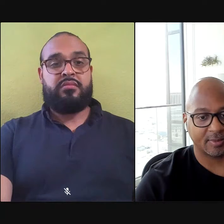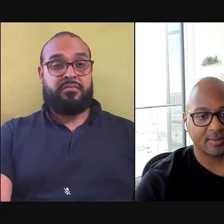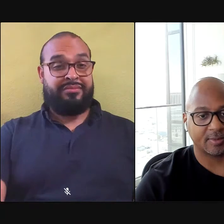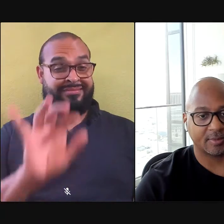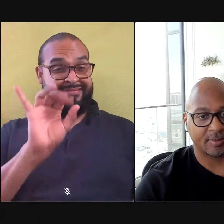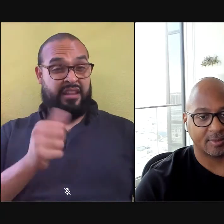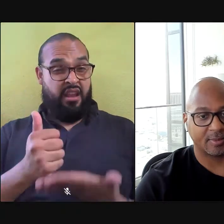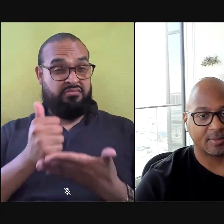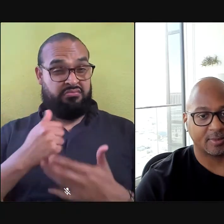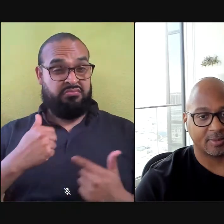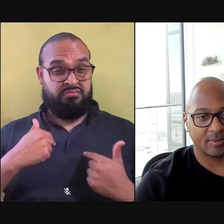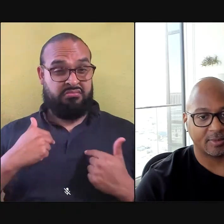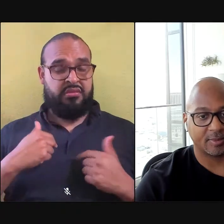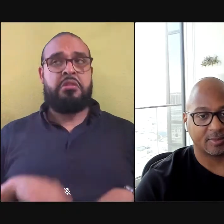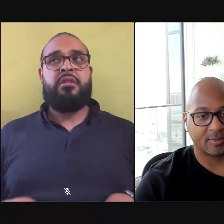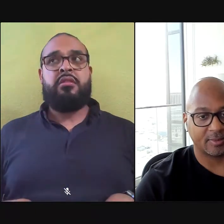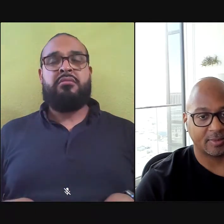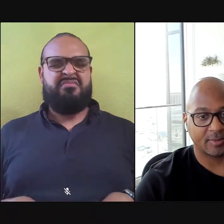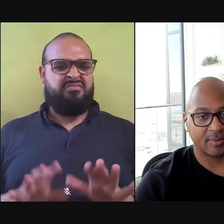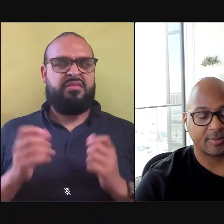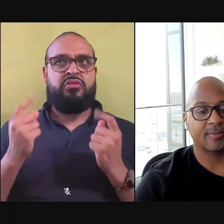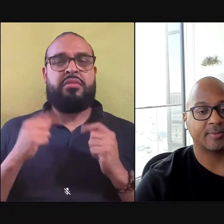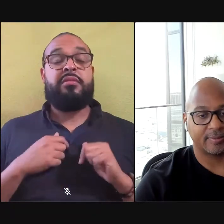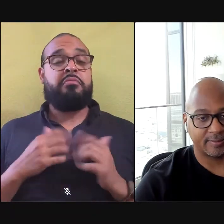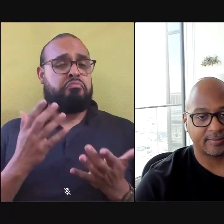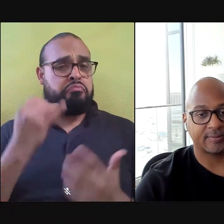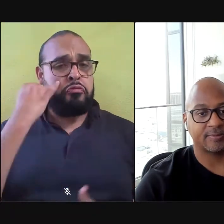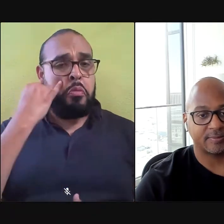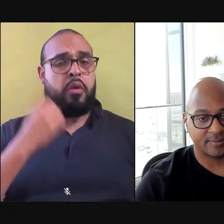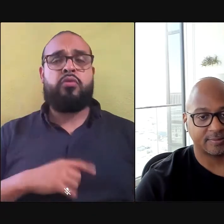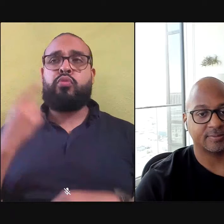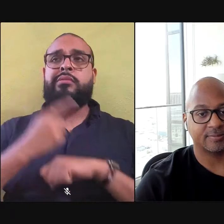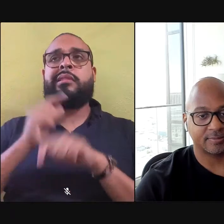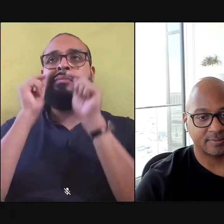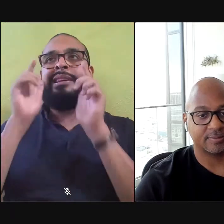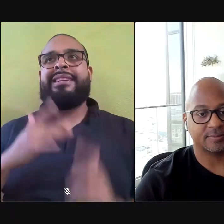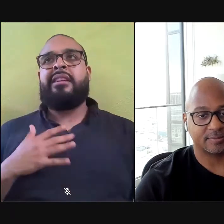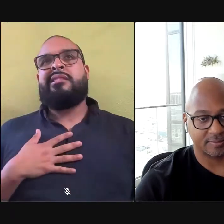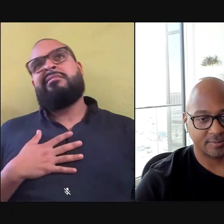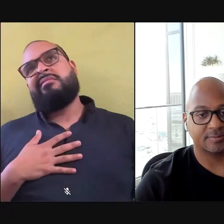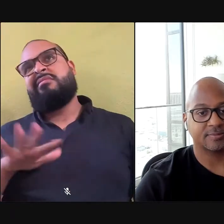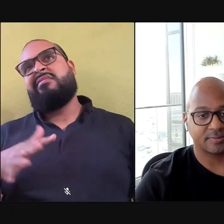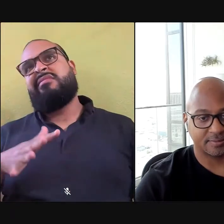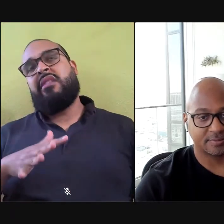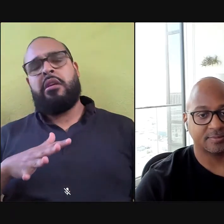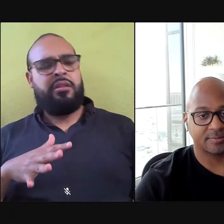you know what? I wake up on a given day and I'm not feeling that great. Okay, yeah, totally. Like that's okay. There's nothing wrong with